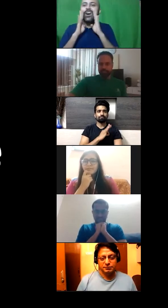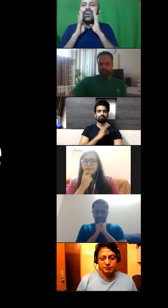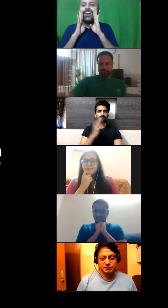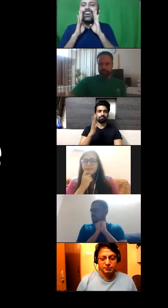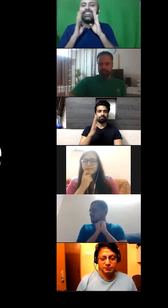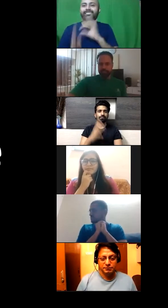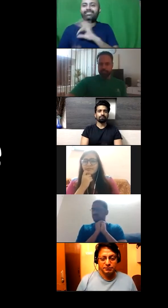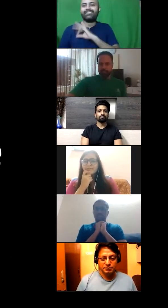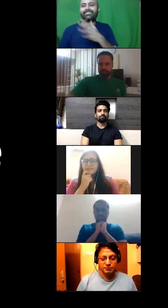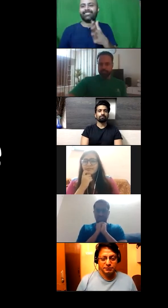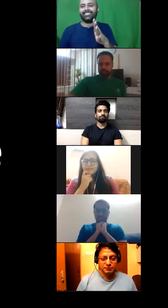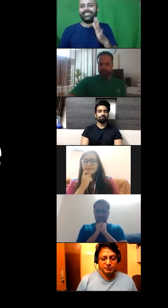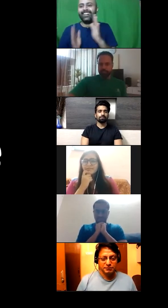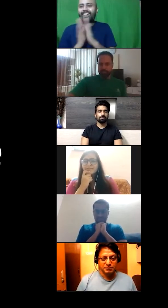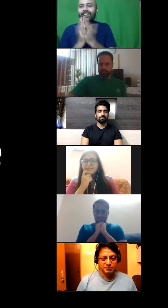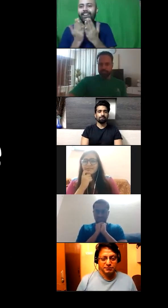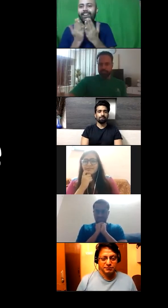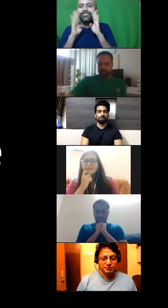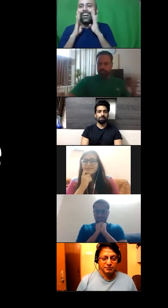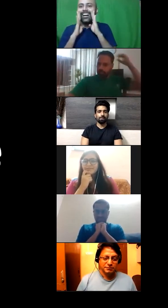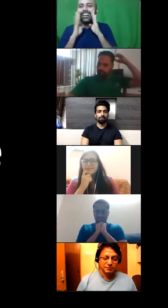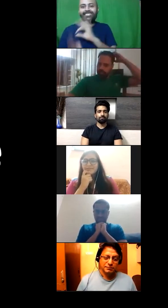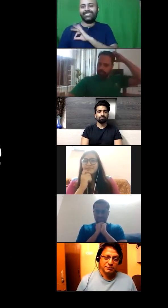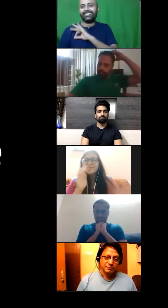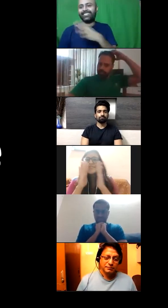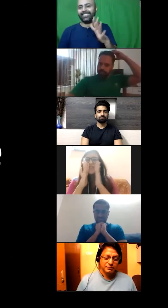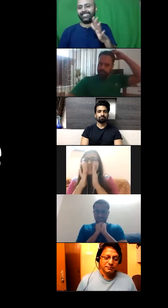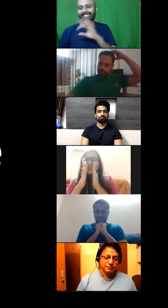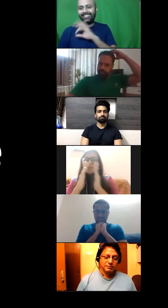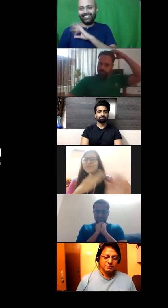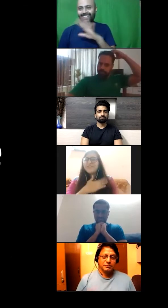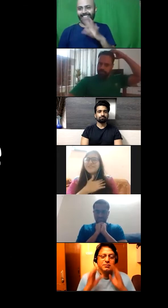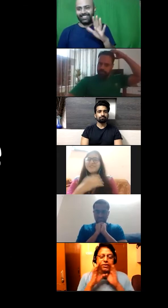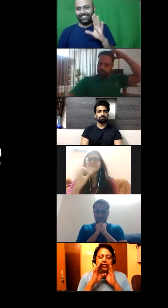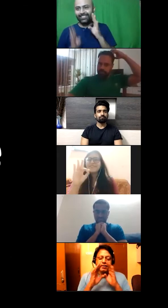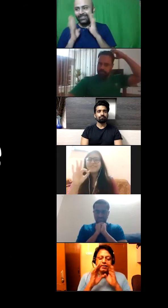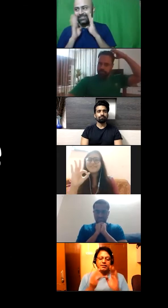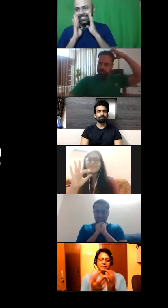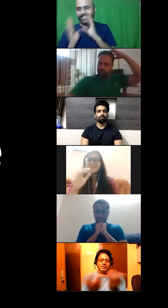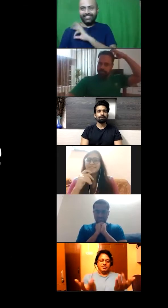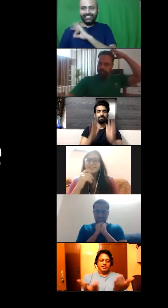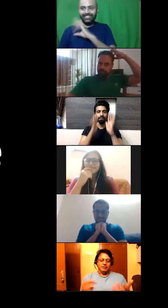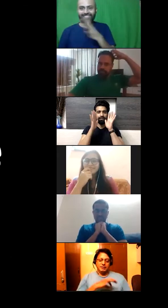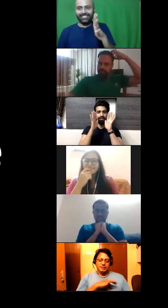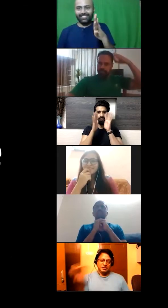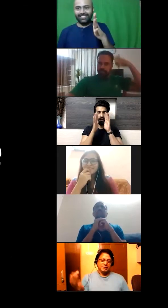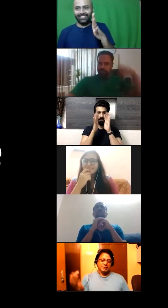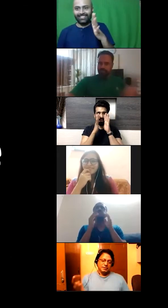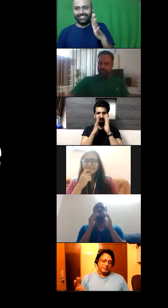Like not. So for Facebook, you can say I don't like Facebook. Facebook like not.